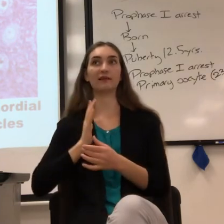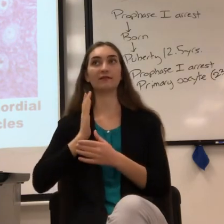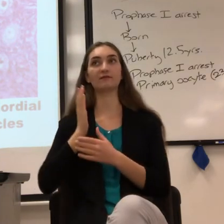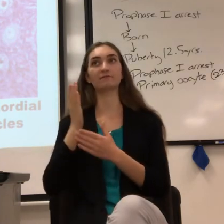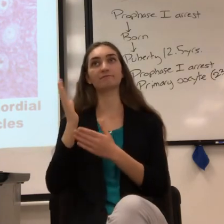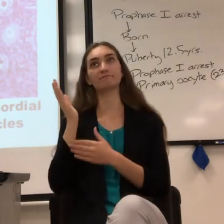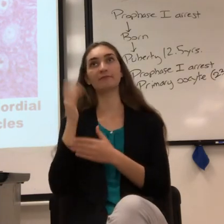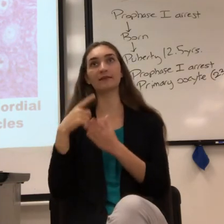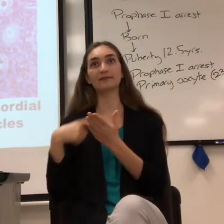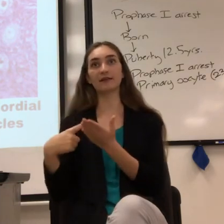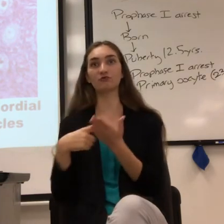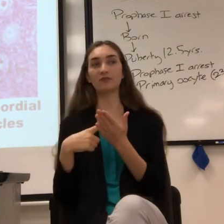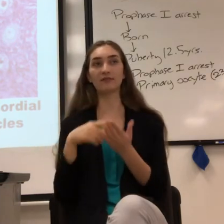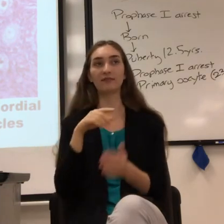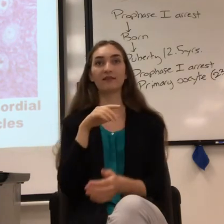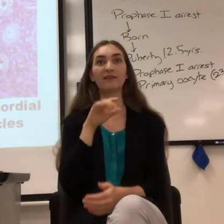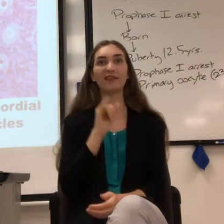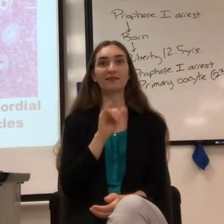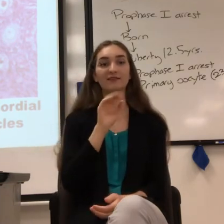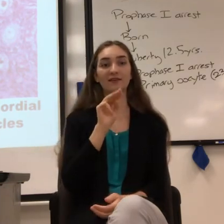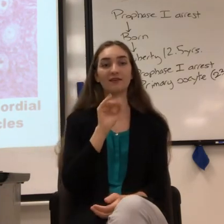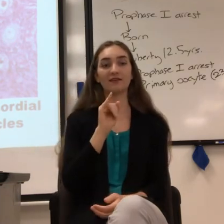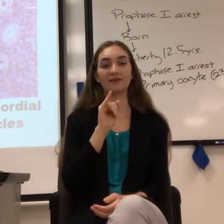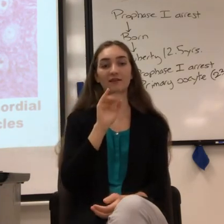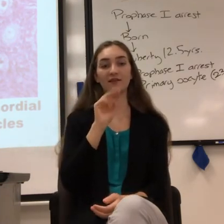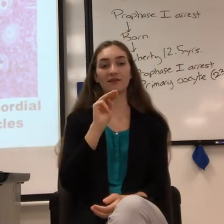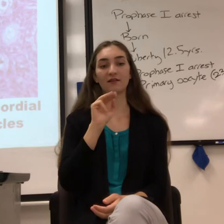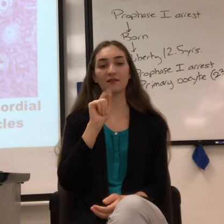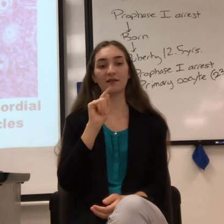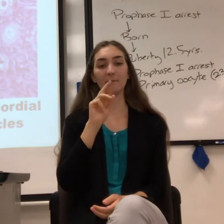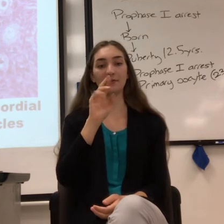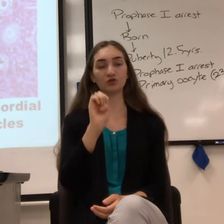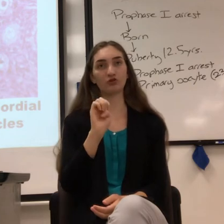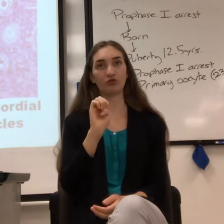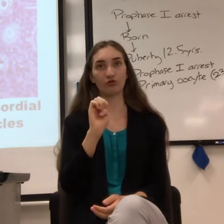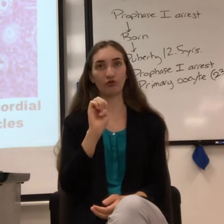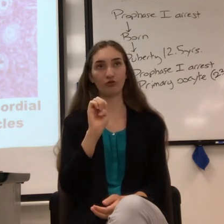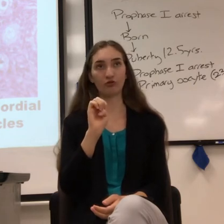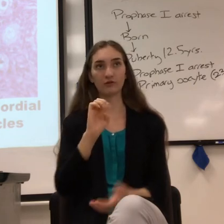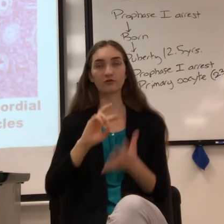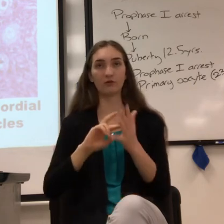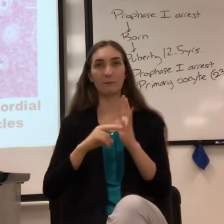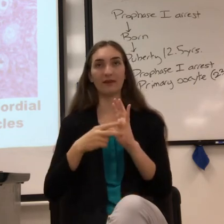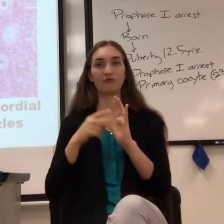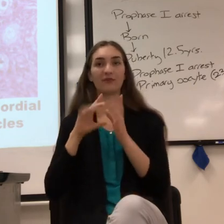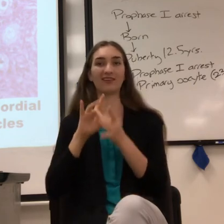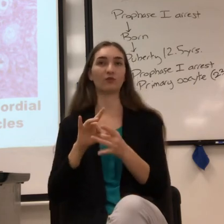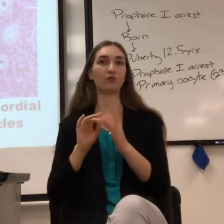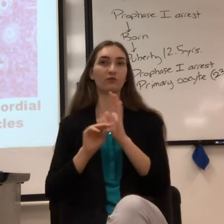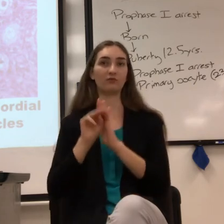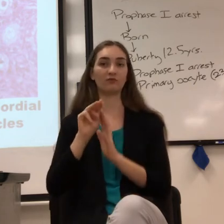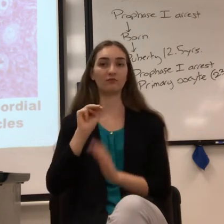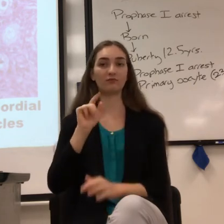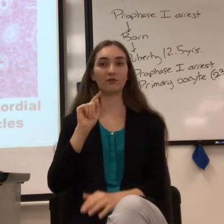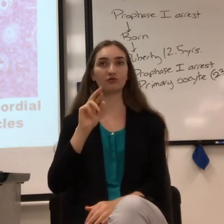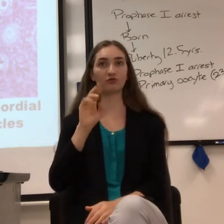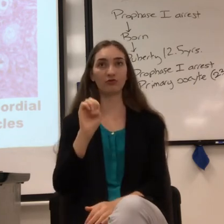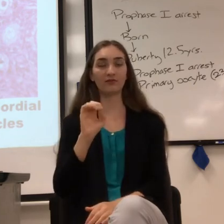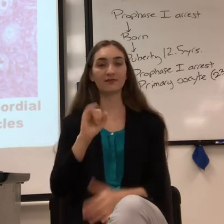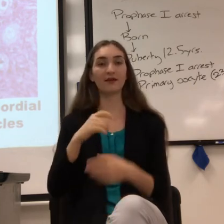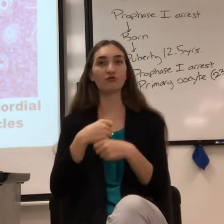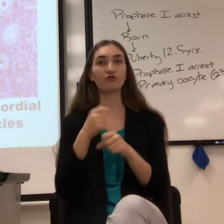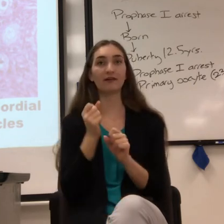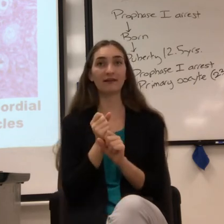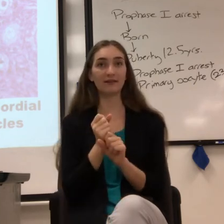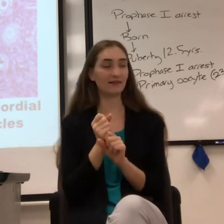immature? Immature. But what I mean by that, for those of you who are like, what does he mean by maturity? Is it secreting the sex hormones? And the answer